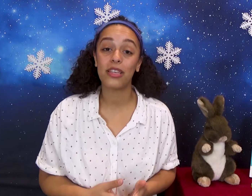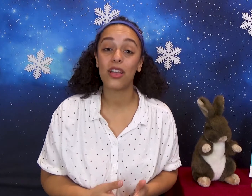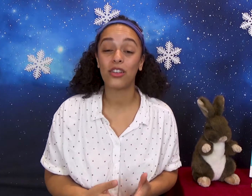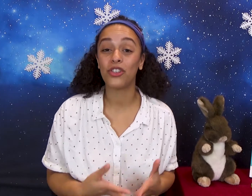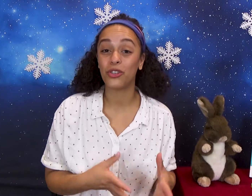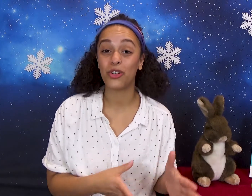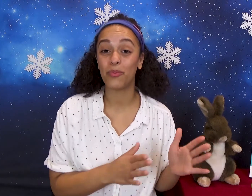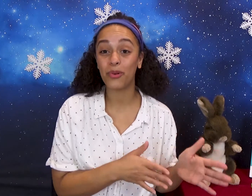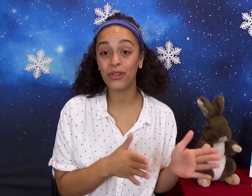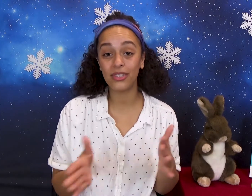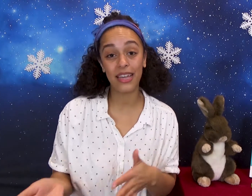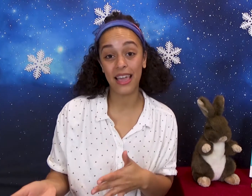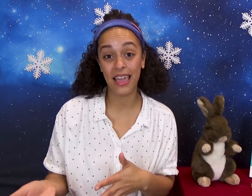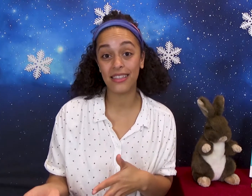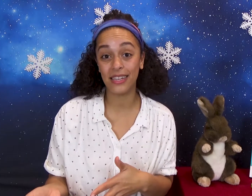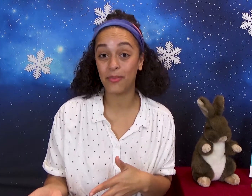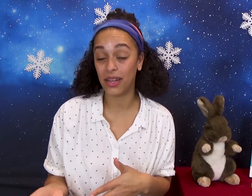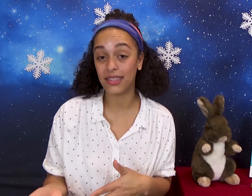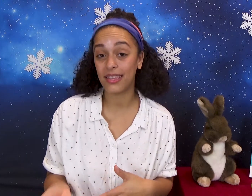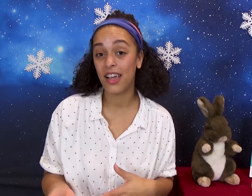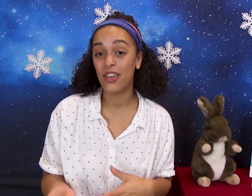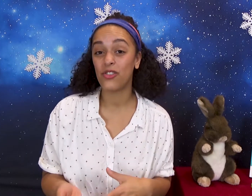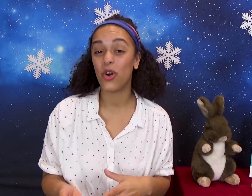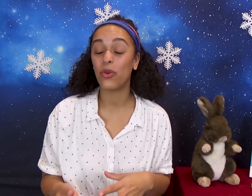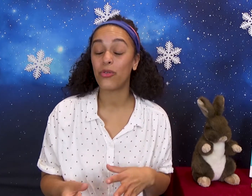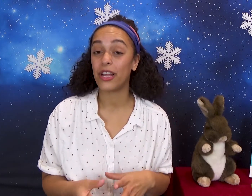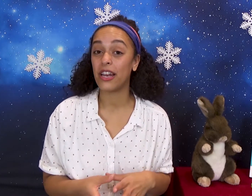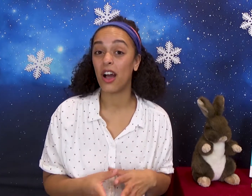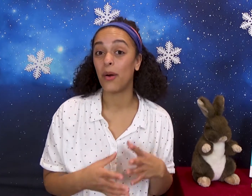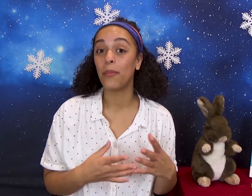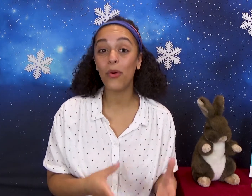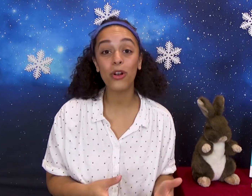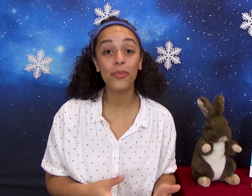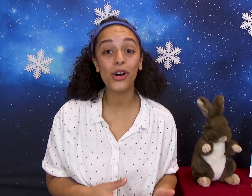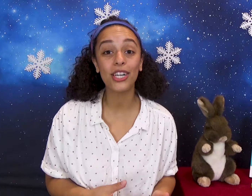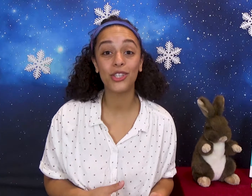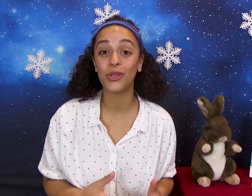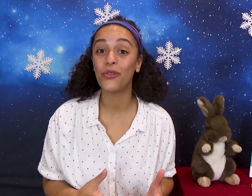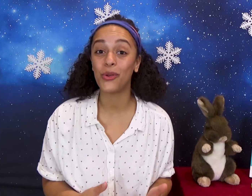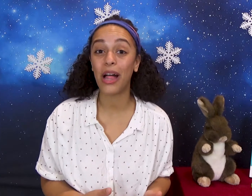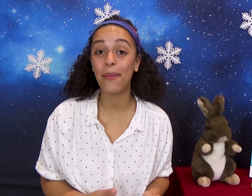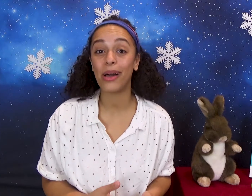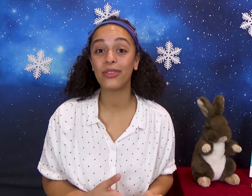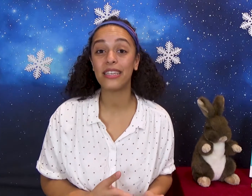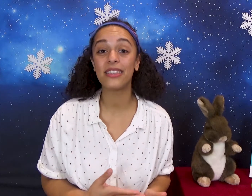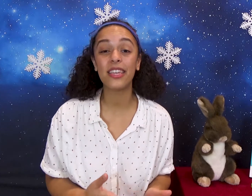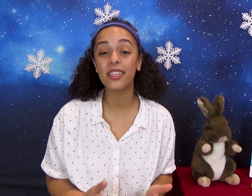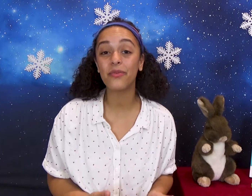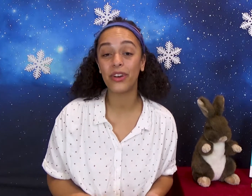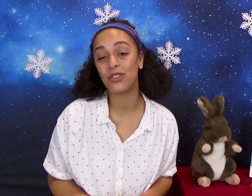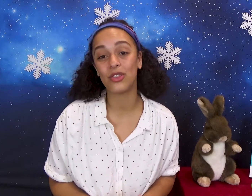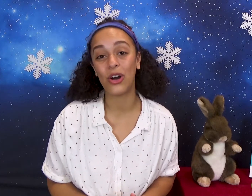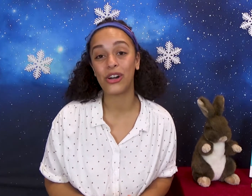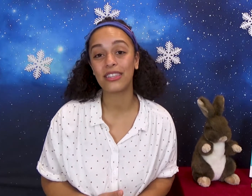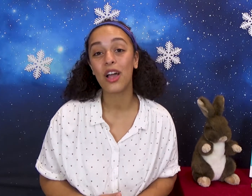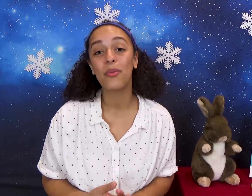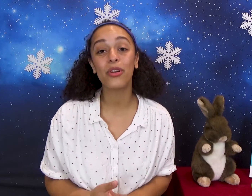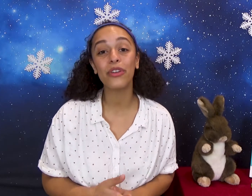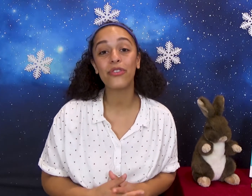on children birth to 18 months. So we'll read a board book, do a few lap bounces, sing some fun songs, perfect for